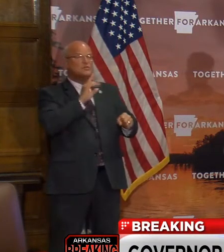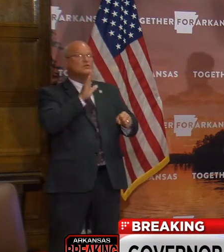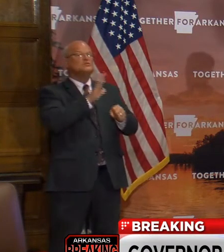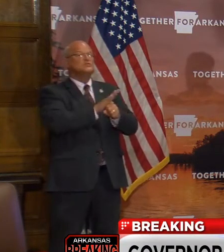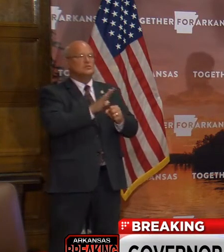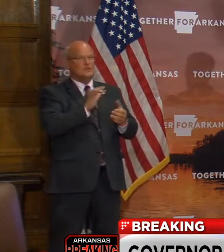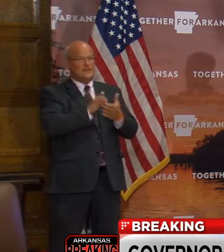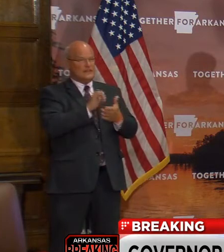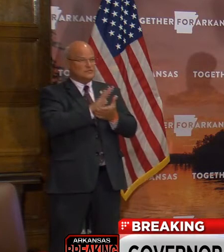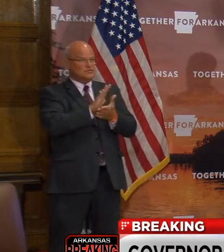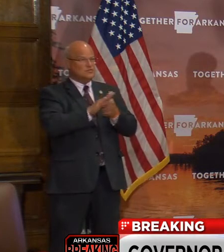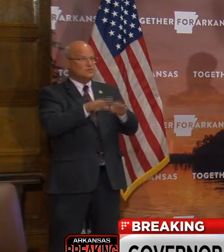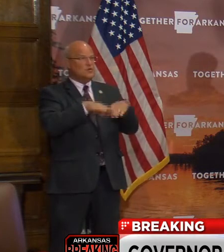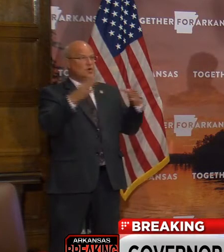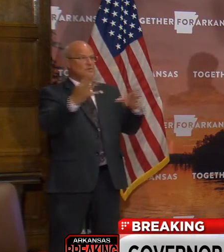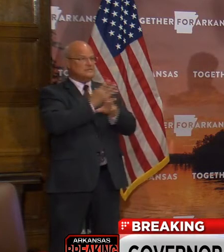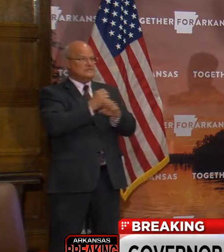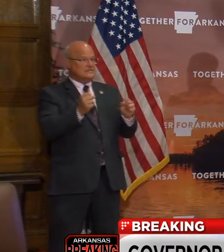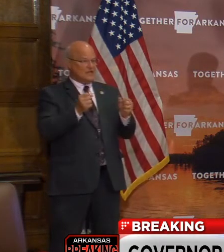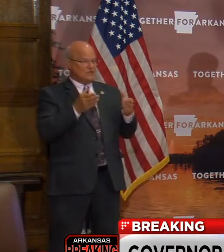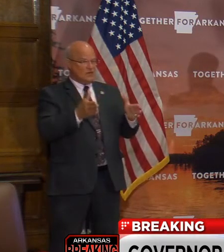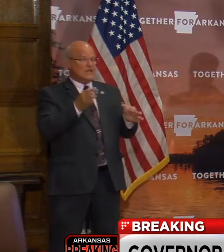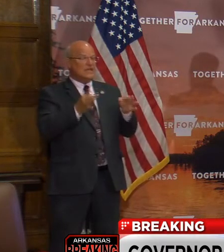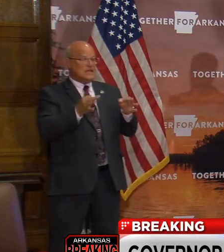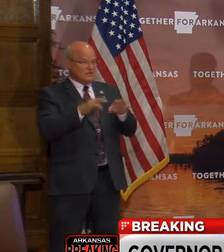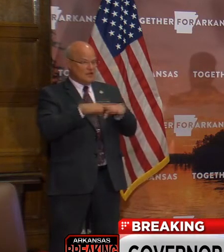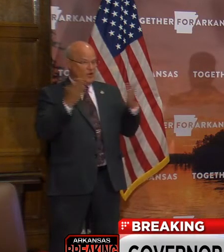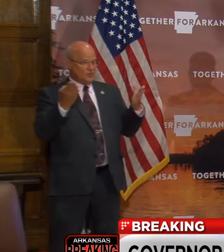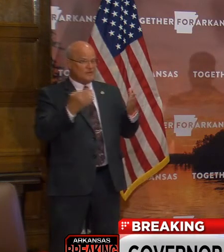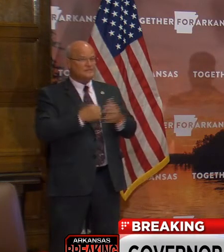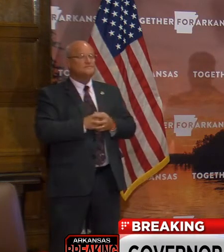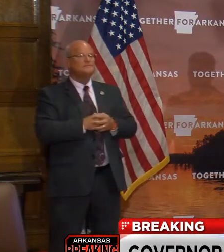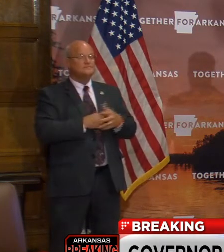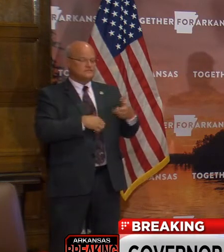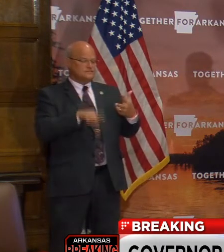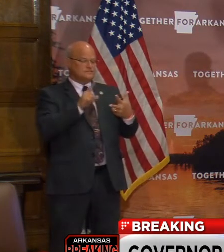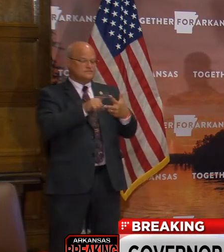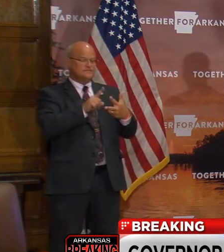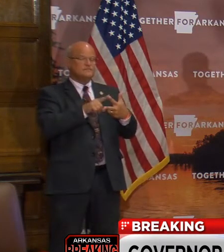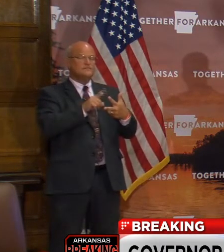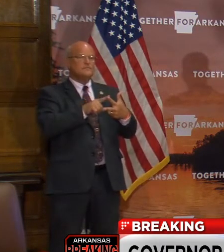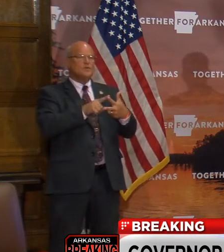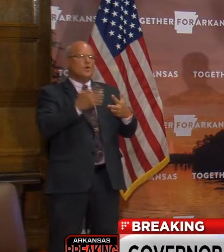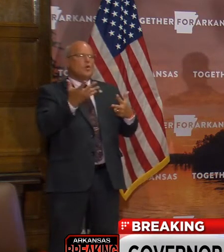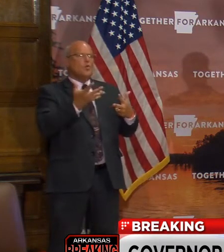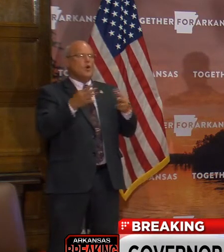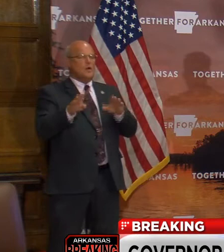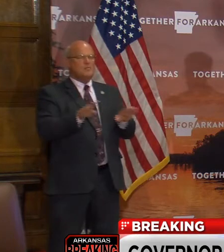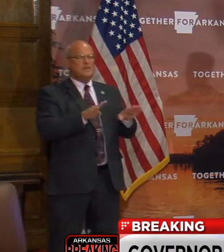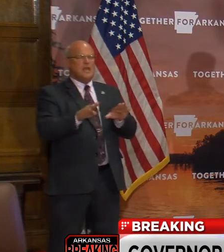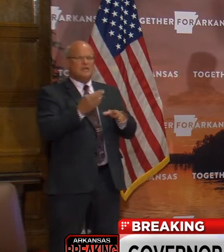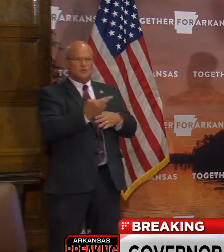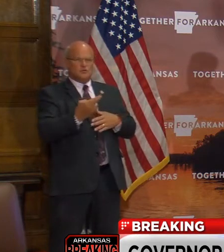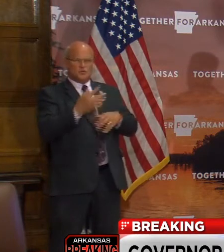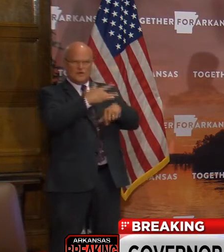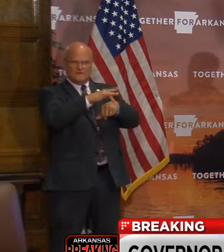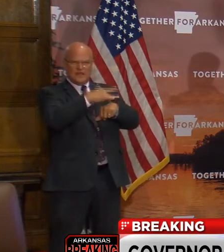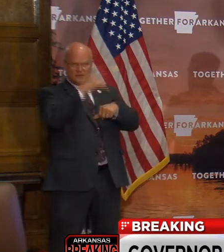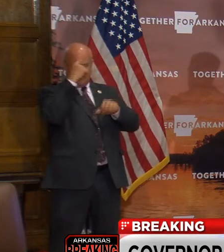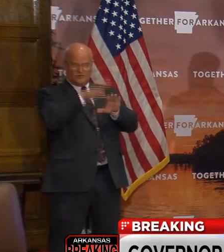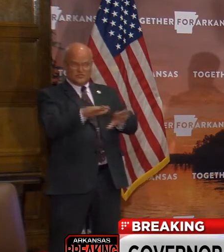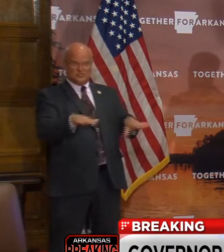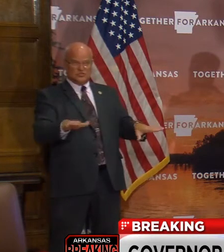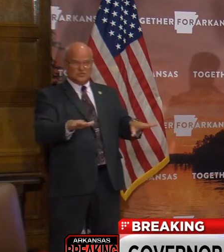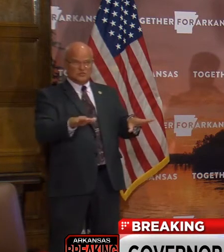that schools reopen in a safe way if they are reopened? Number two is, what behavioral resources are available for